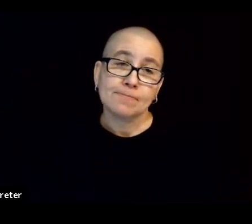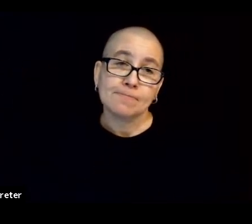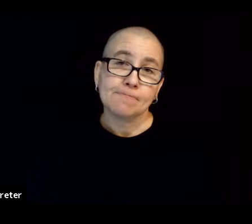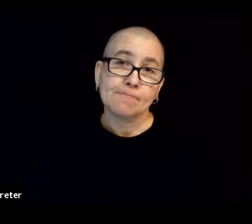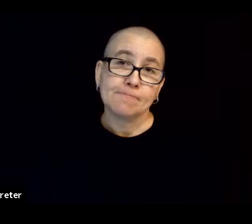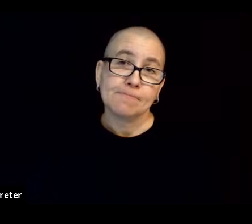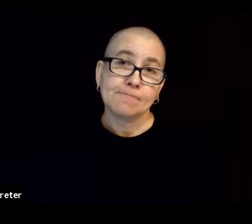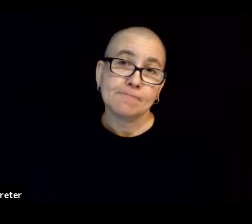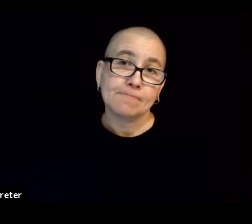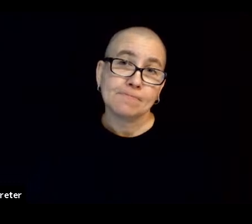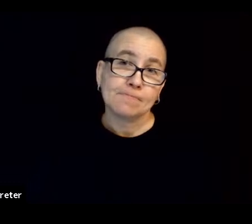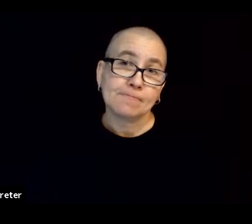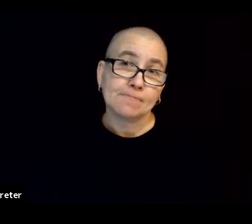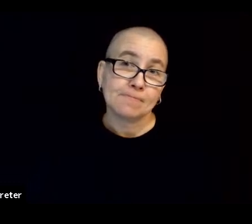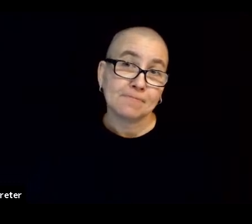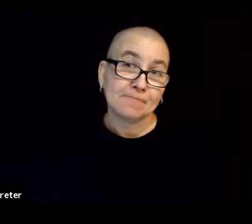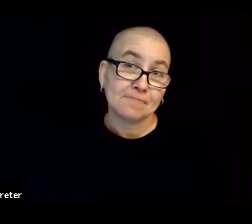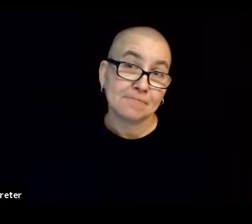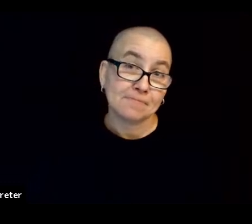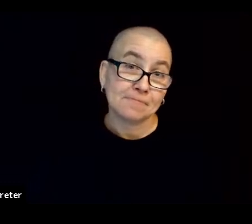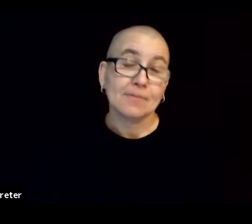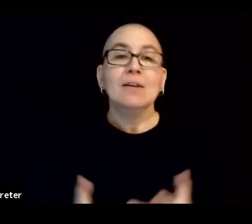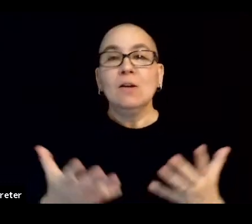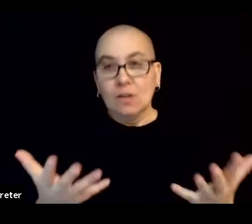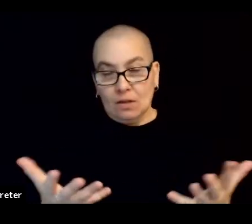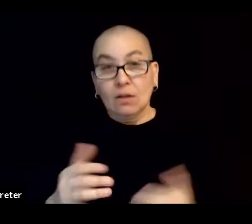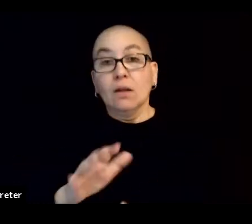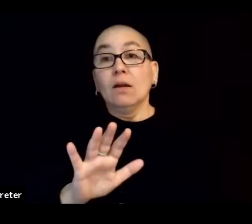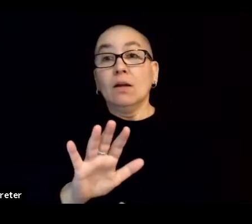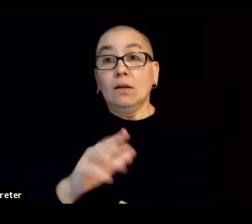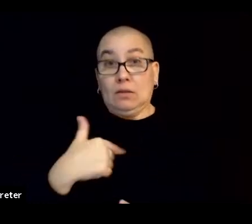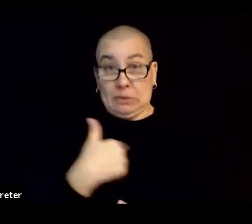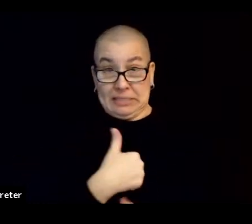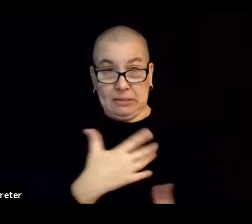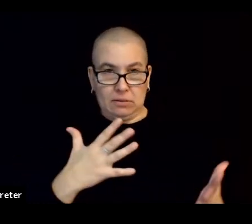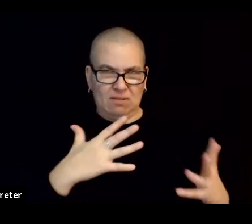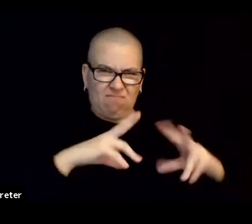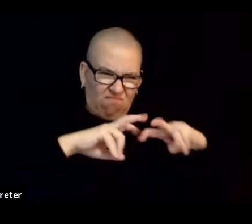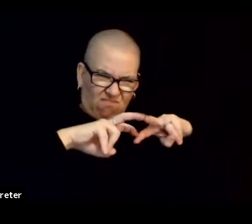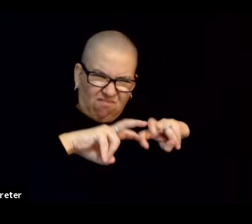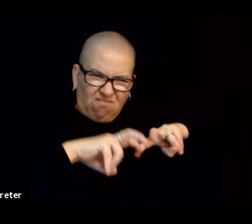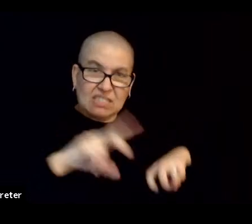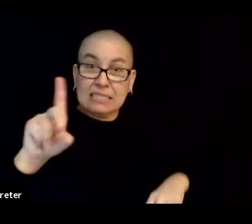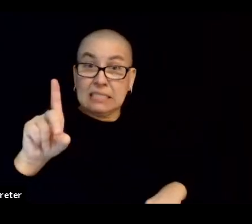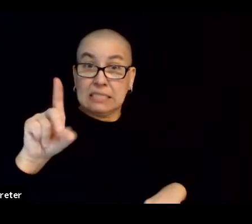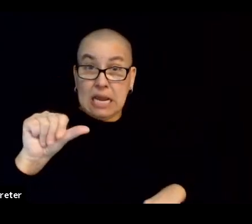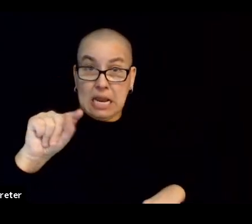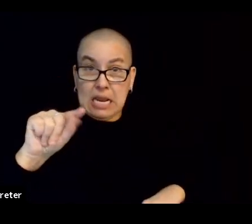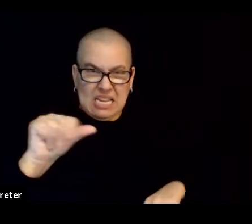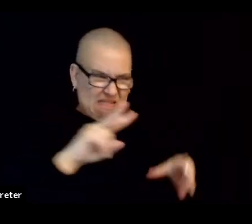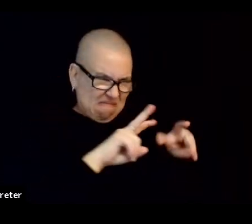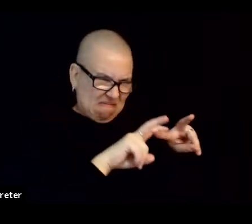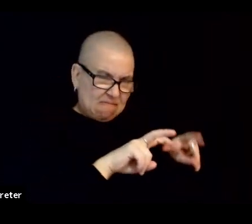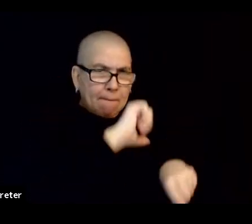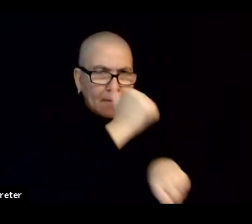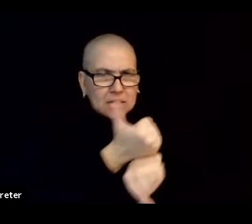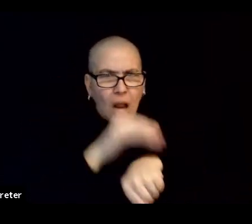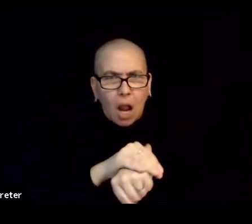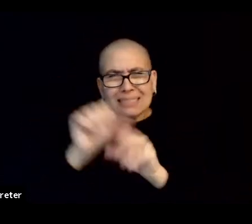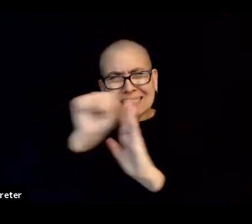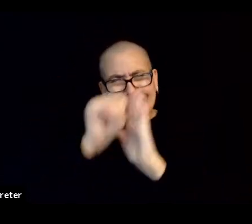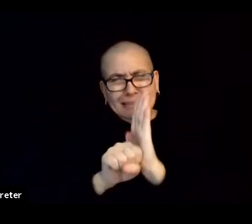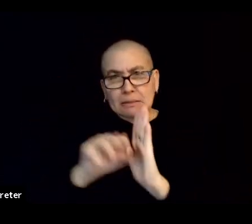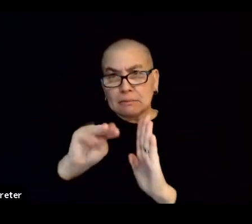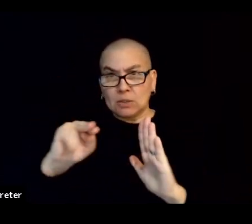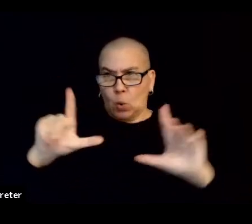We are collecting data. As Chris mentioned, there's some regional variability in how far the current vaccination priorities